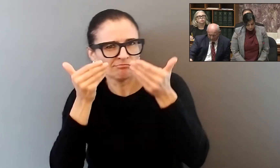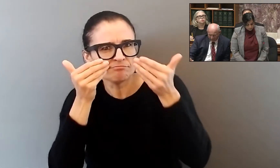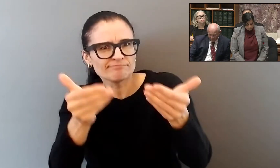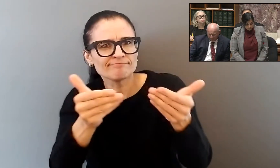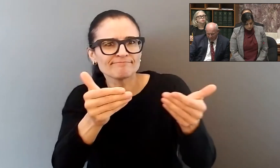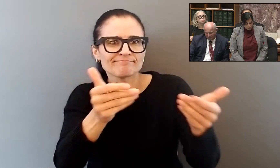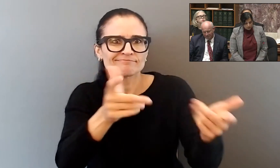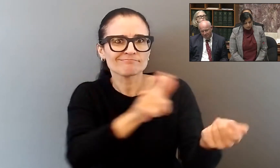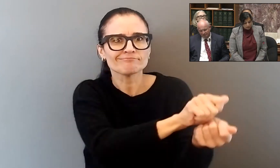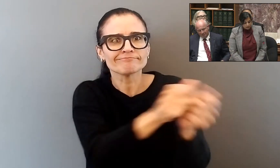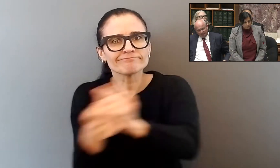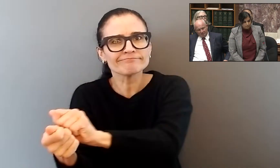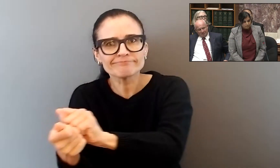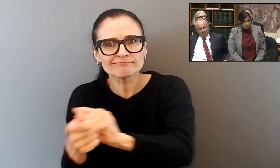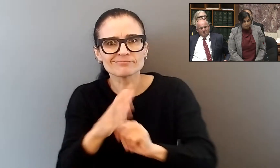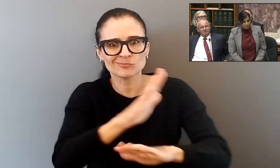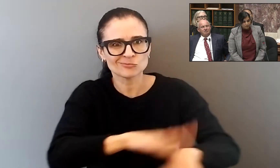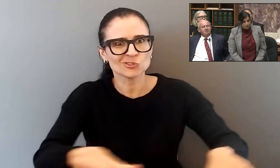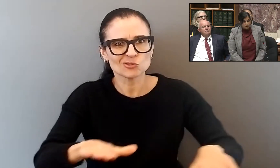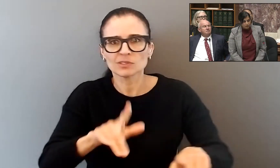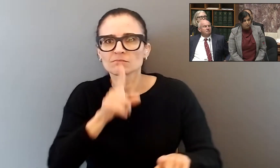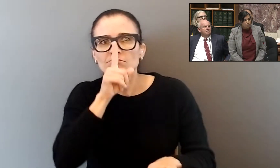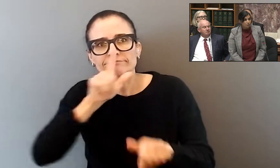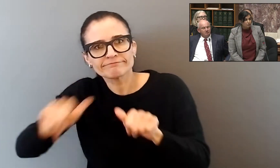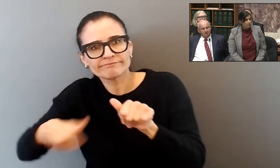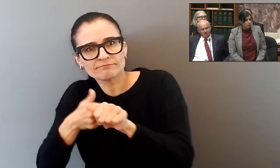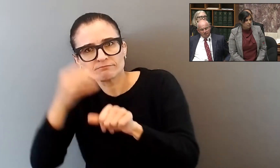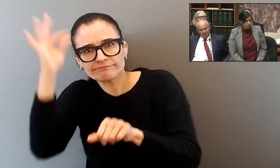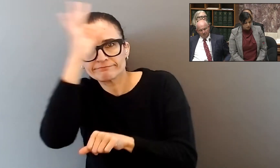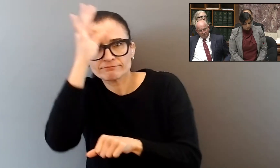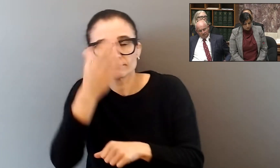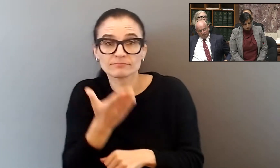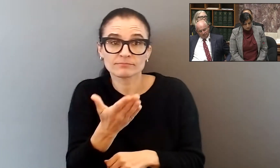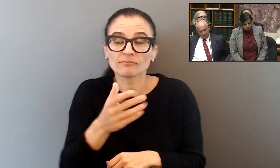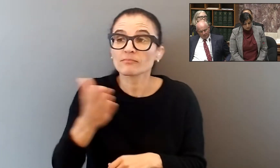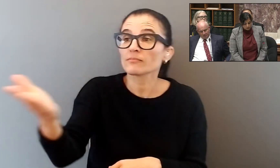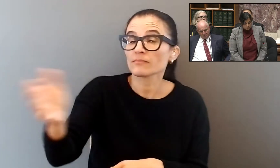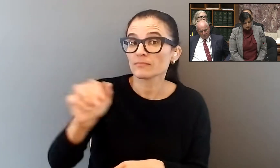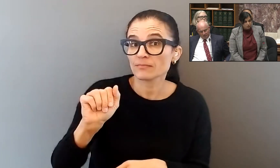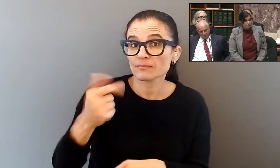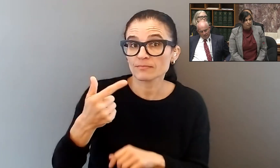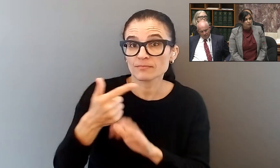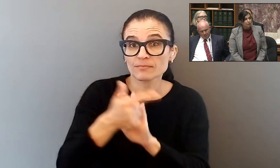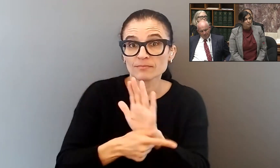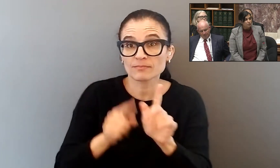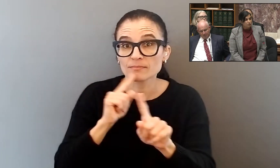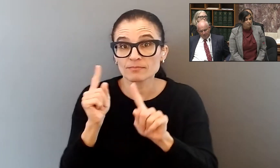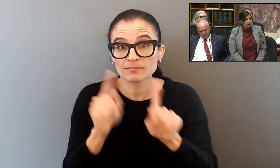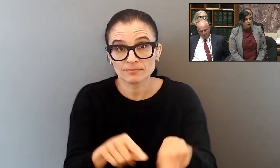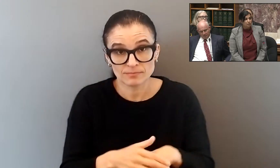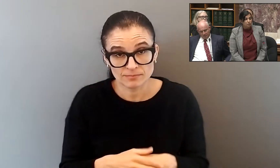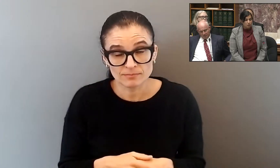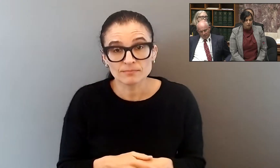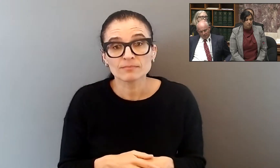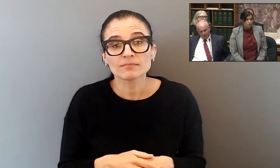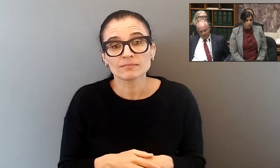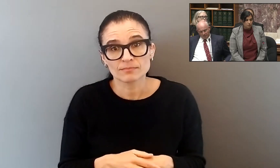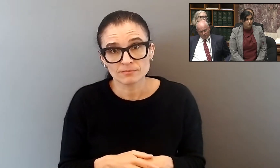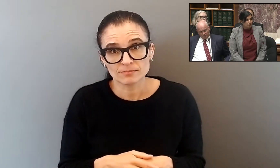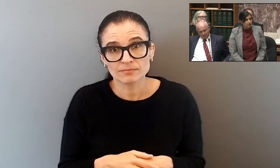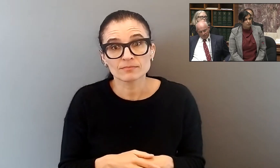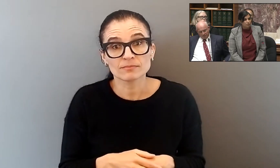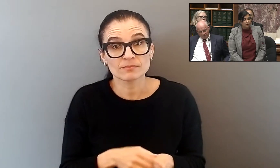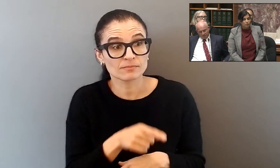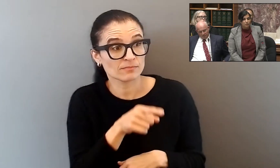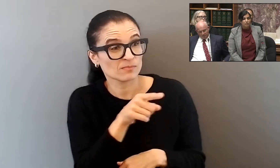Speaker. Spreading disproven conspiracy theories to spread fear and misinformation that targets